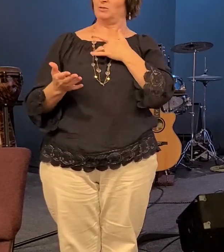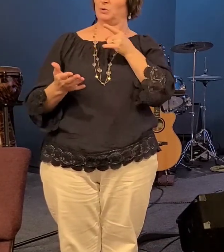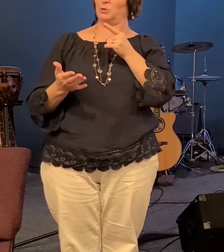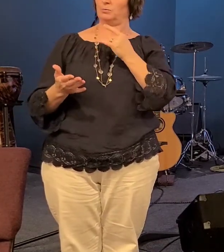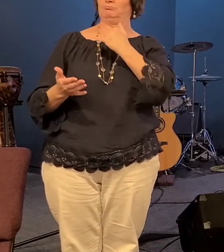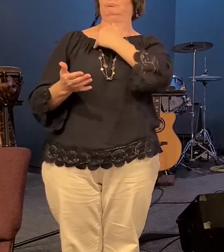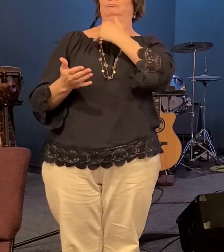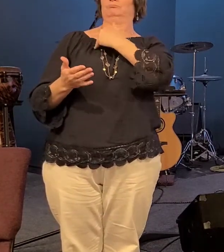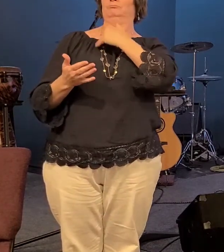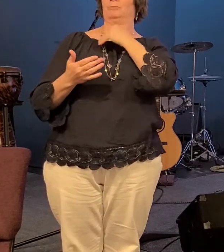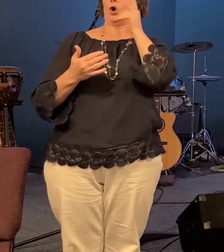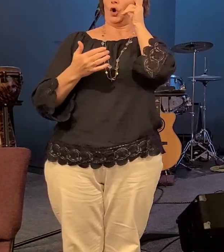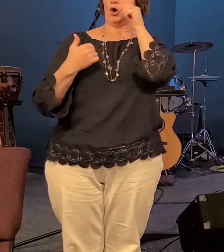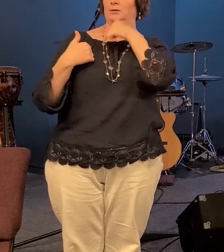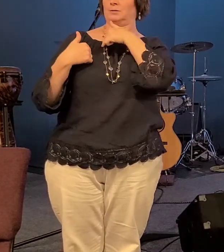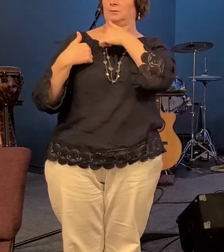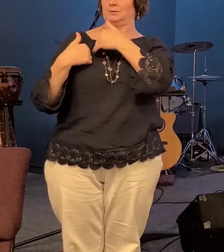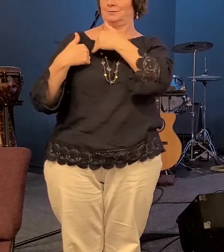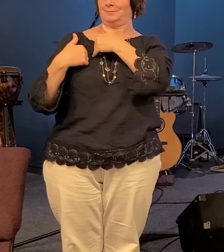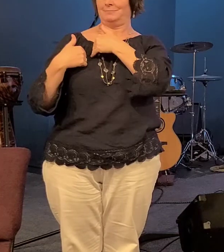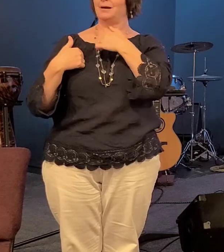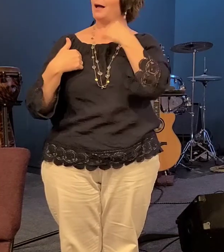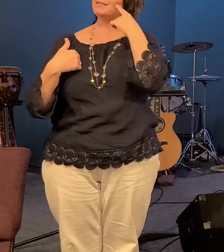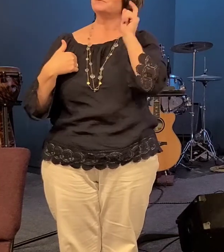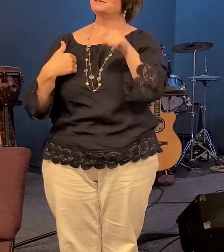i think we need you need to need do something about that